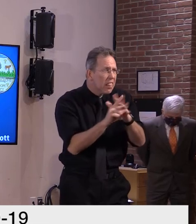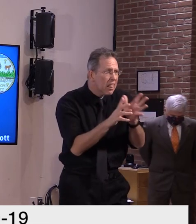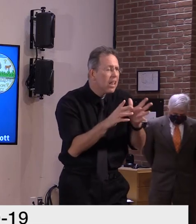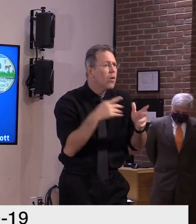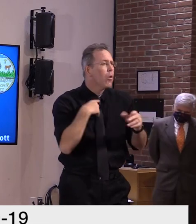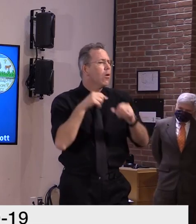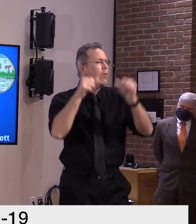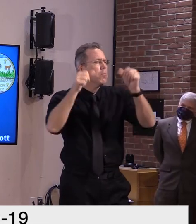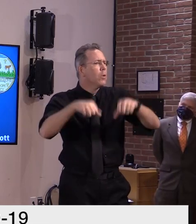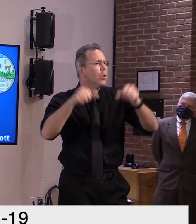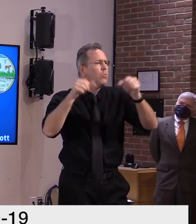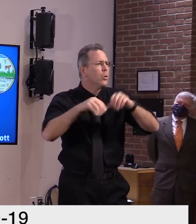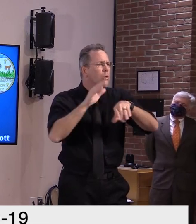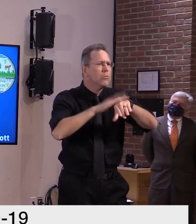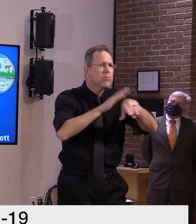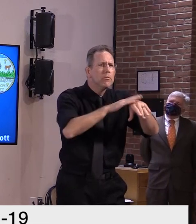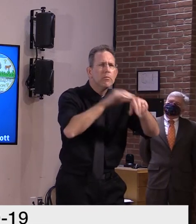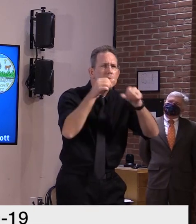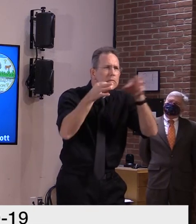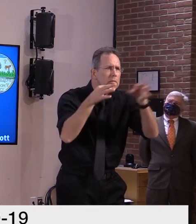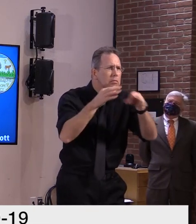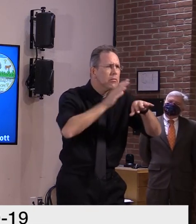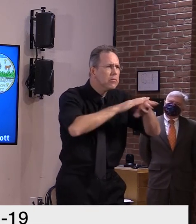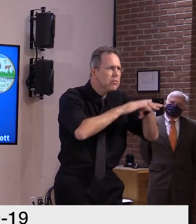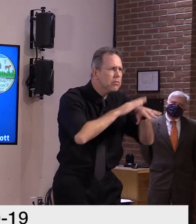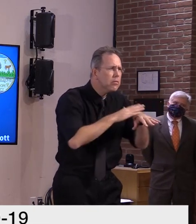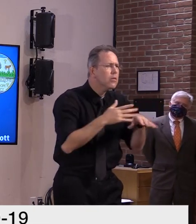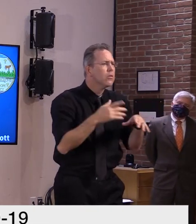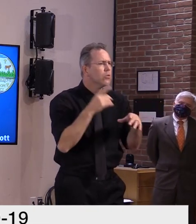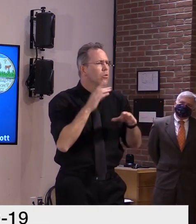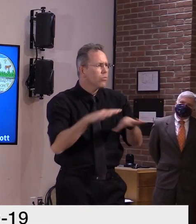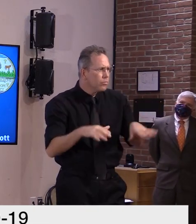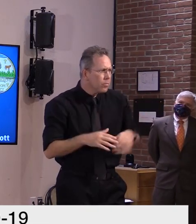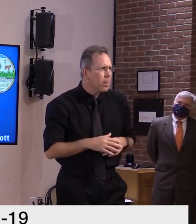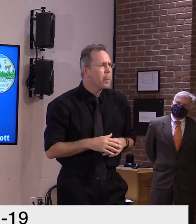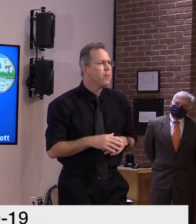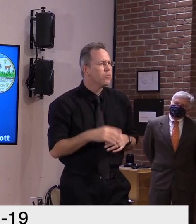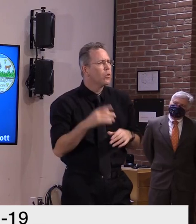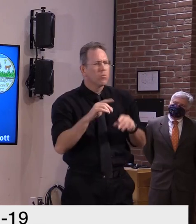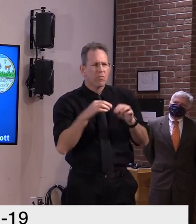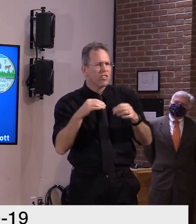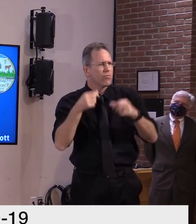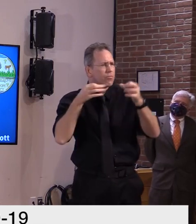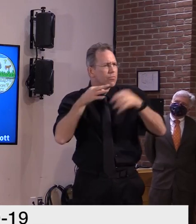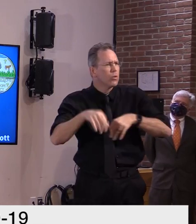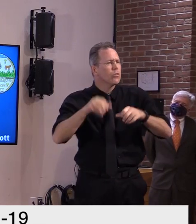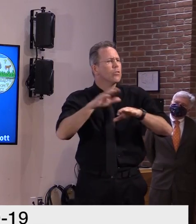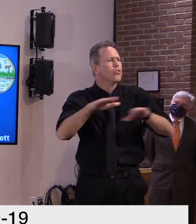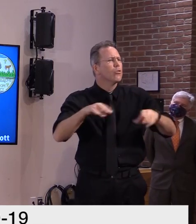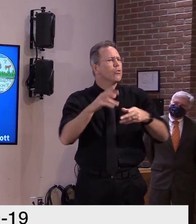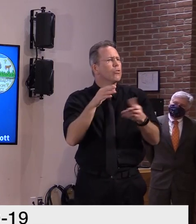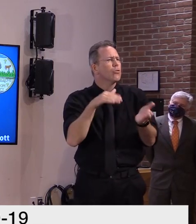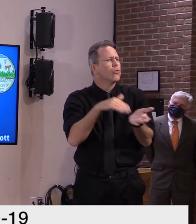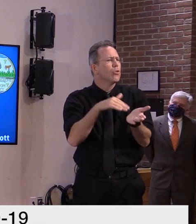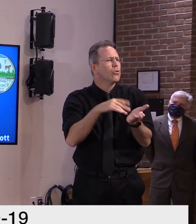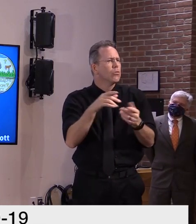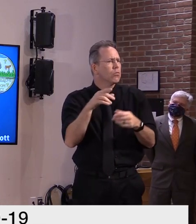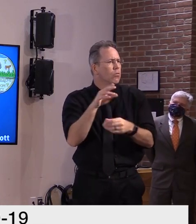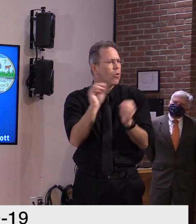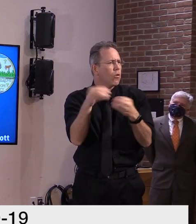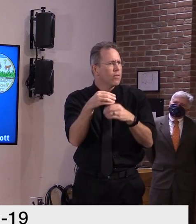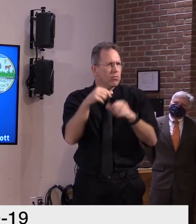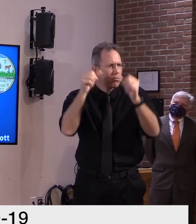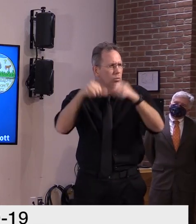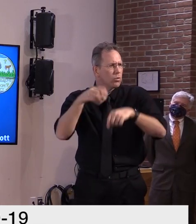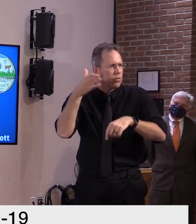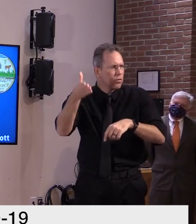not necessarily mean every young child is sent for a COVID test, and there's flexibility in